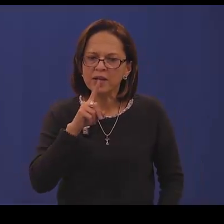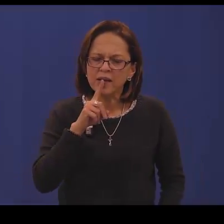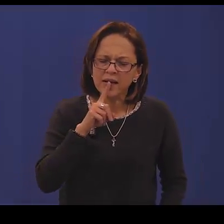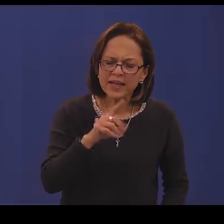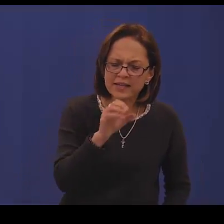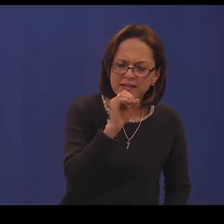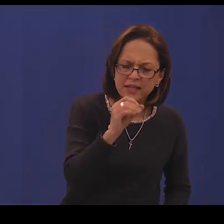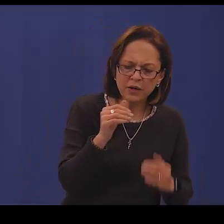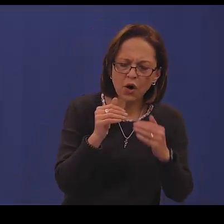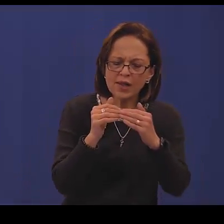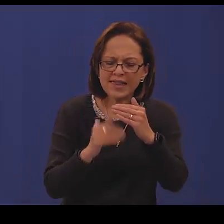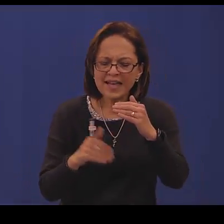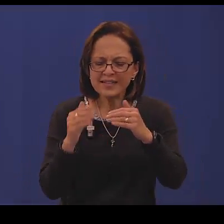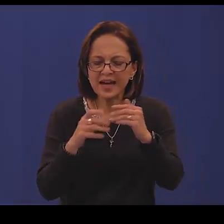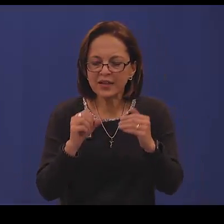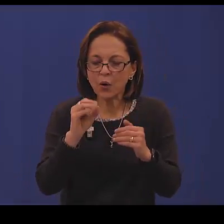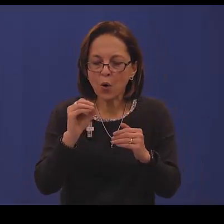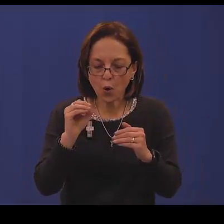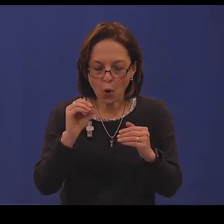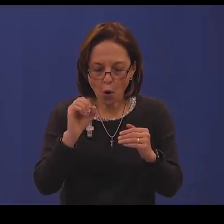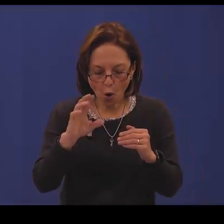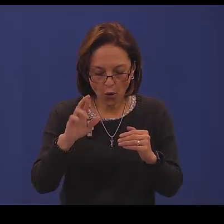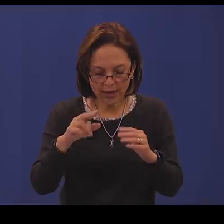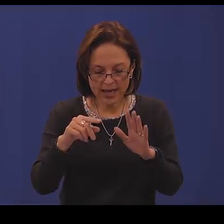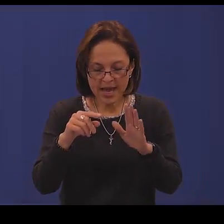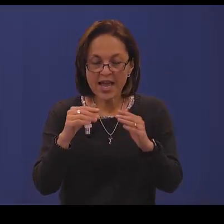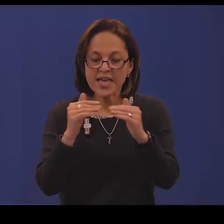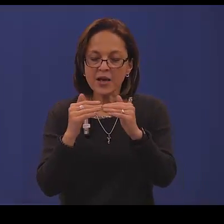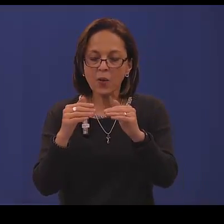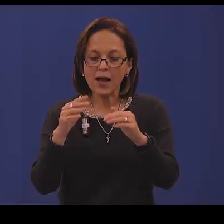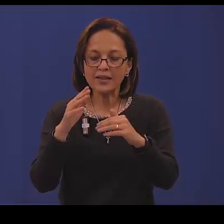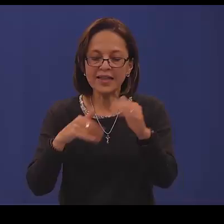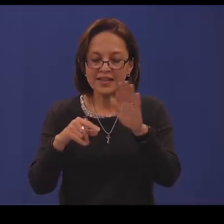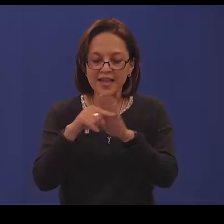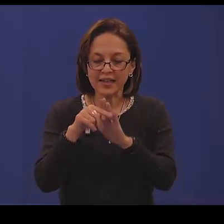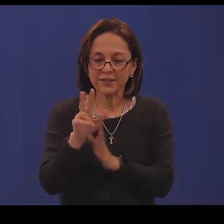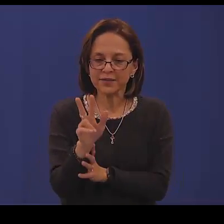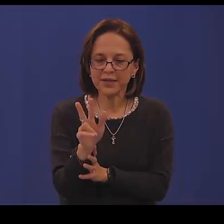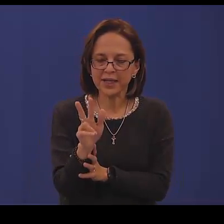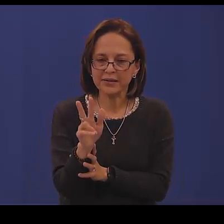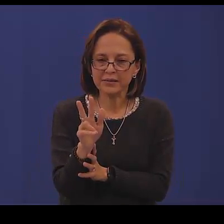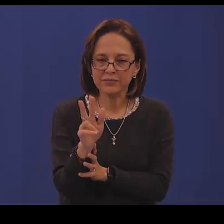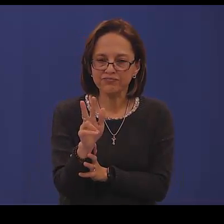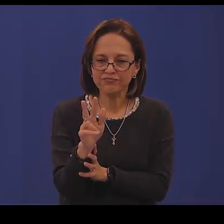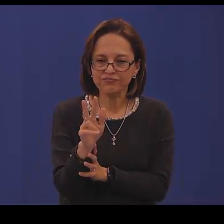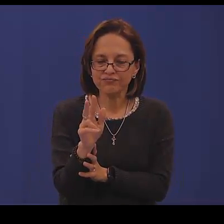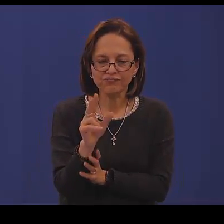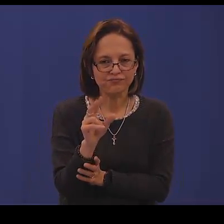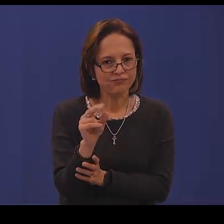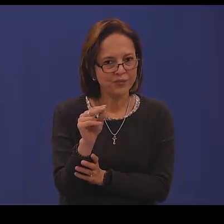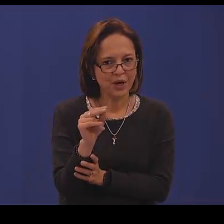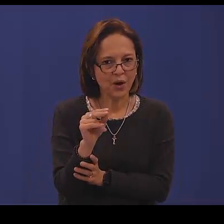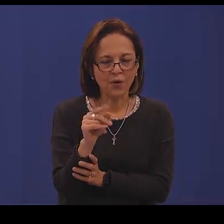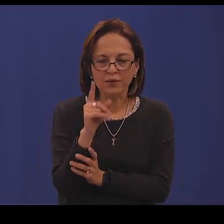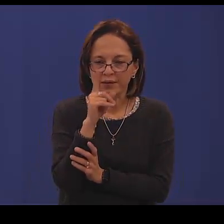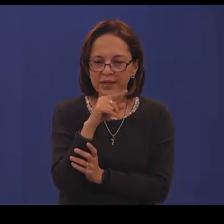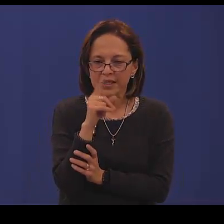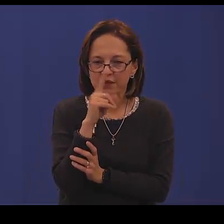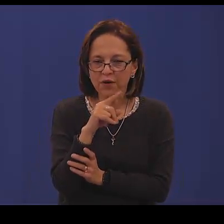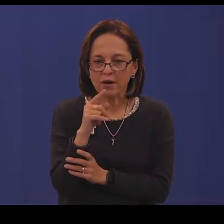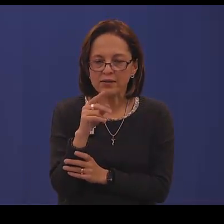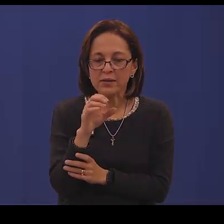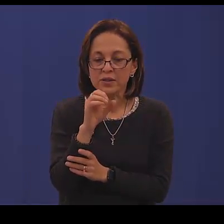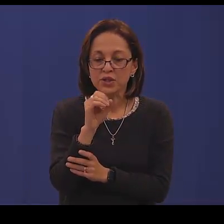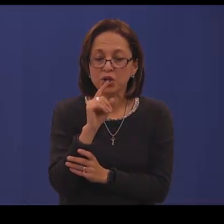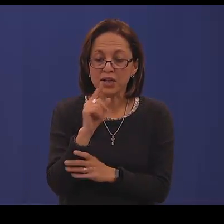Question, is 0 less than or equal than negative 3? No,